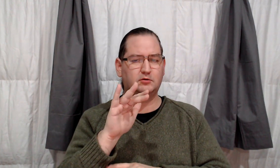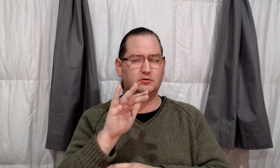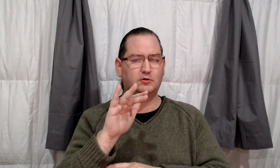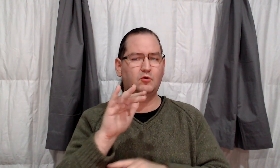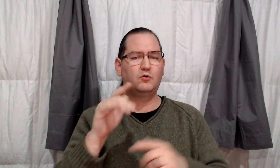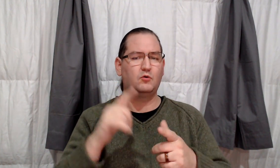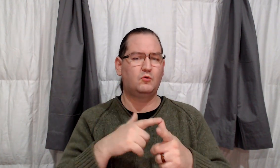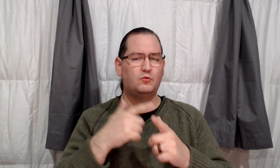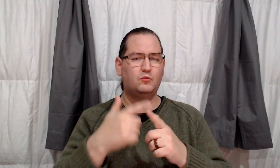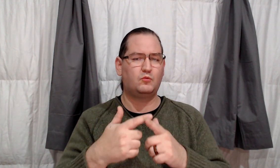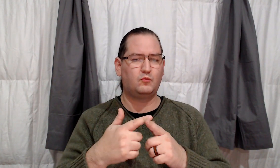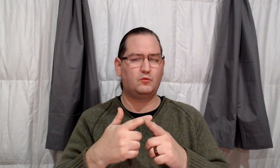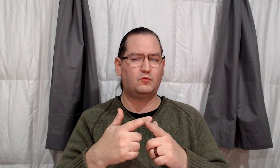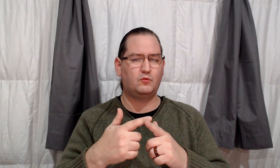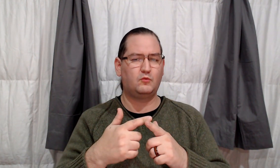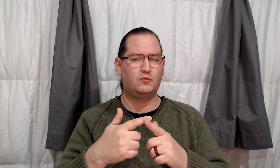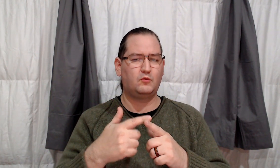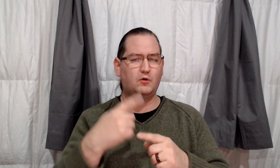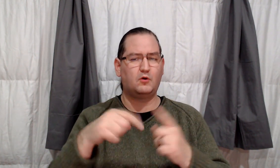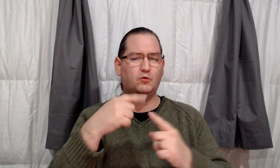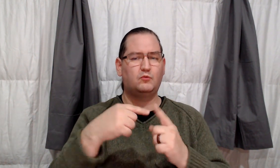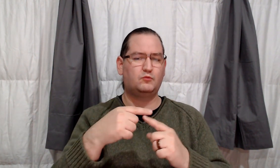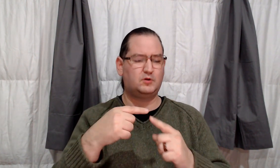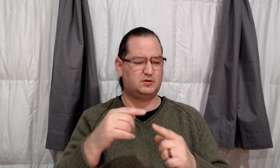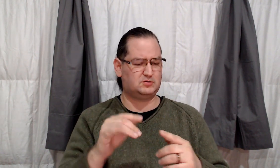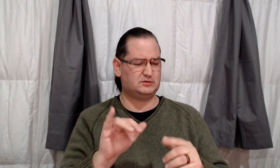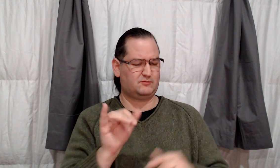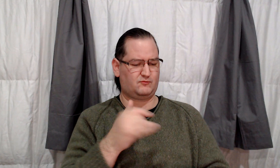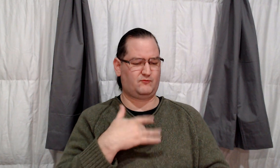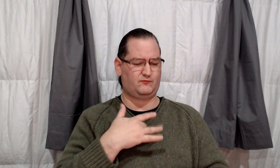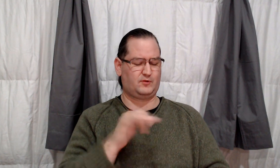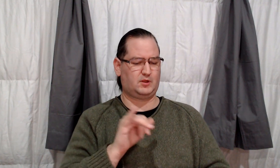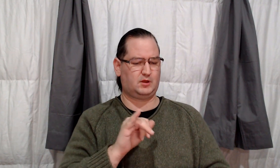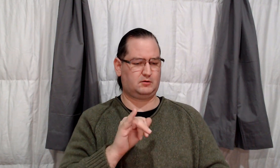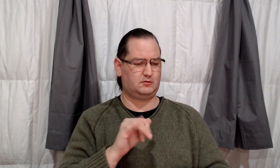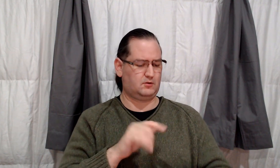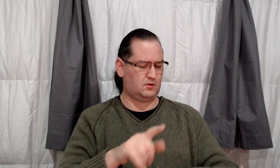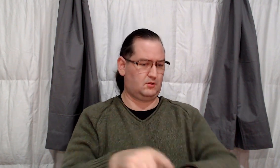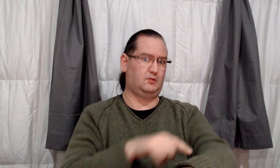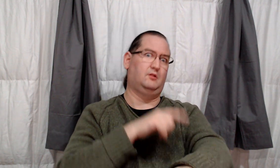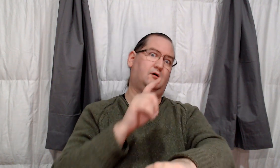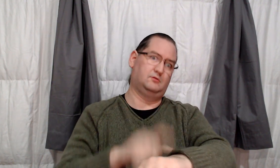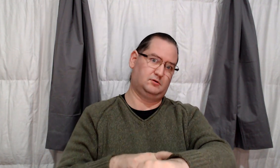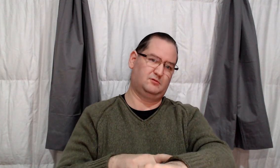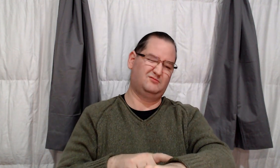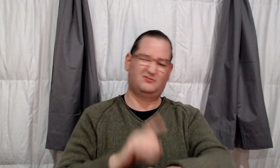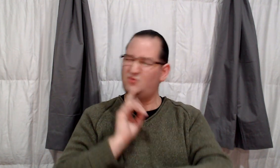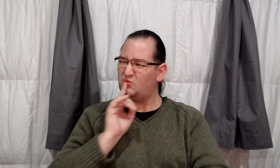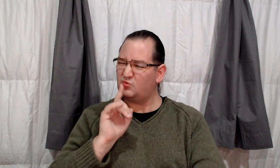to be a long time turned out to be a short time, or what seemed a long time was really no time at